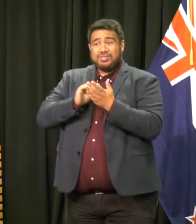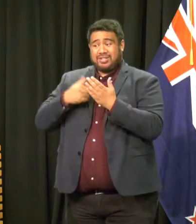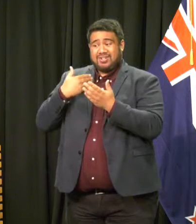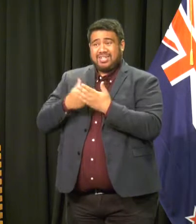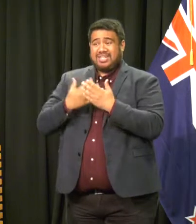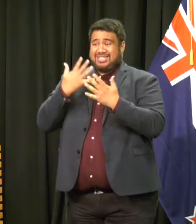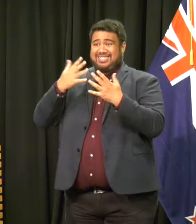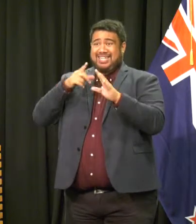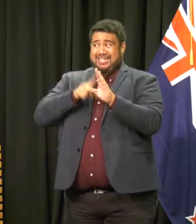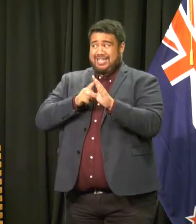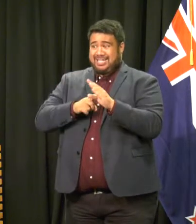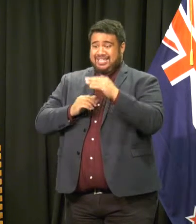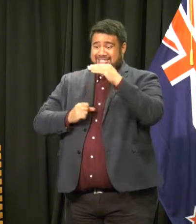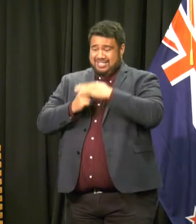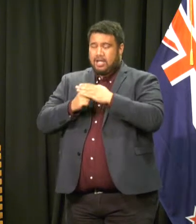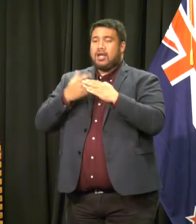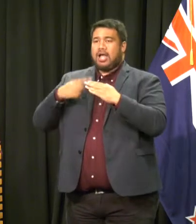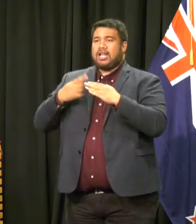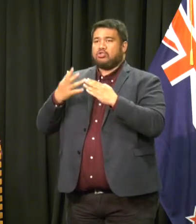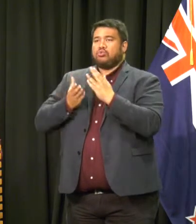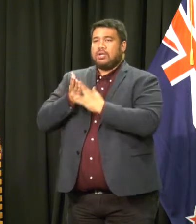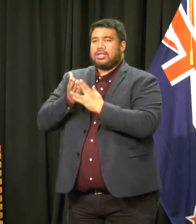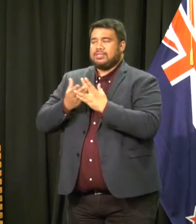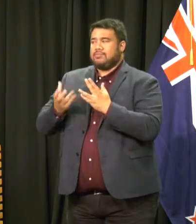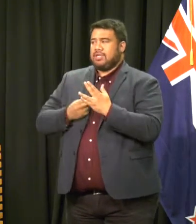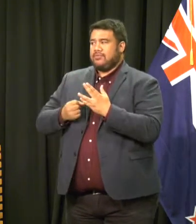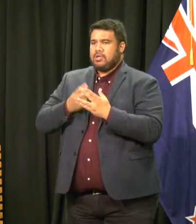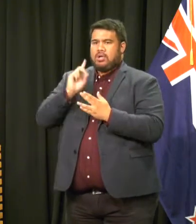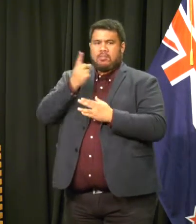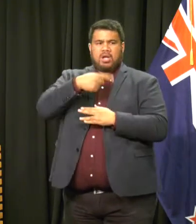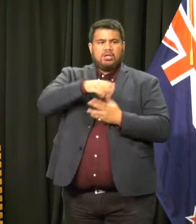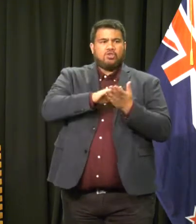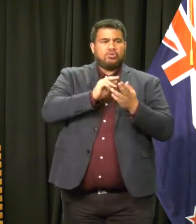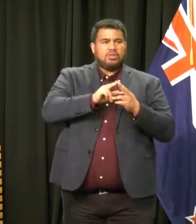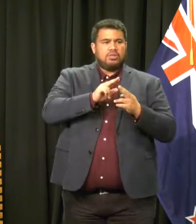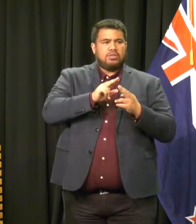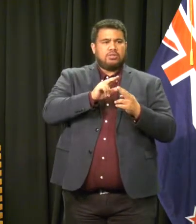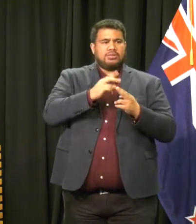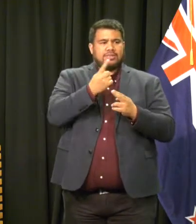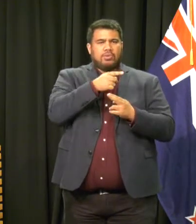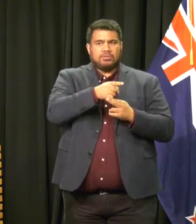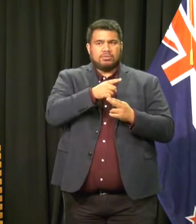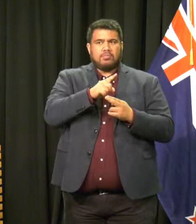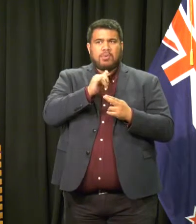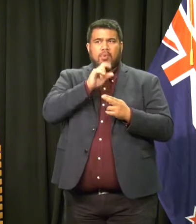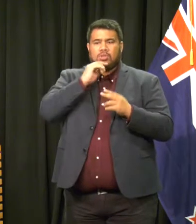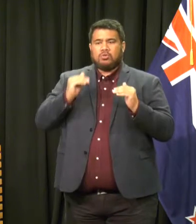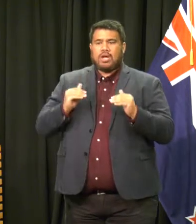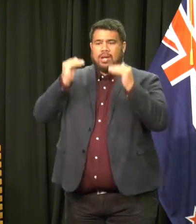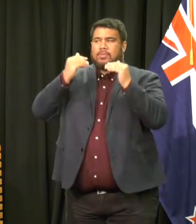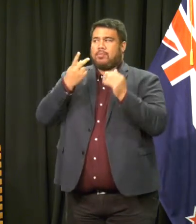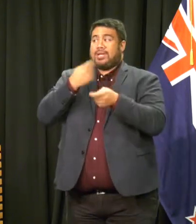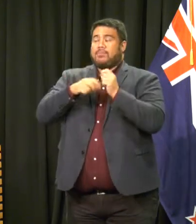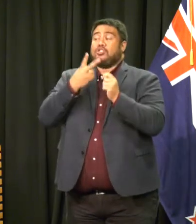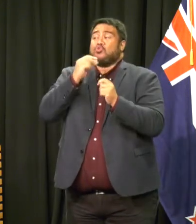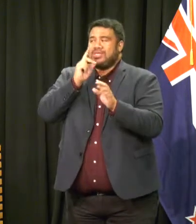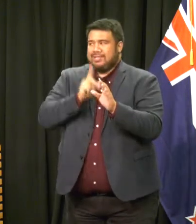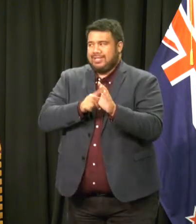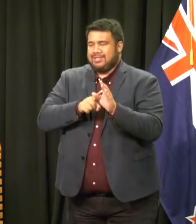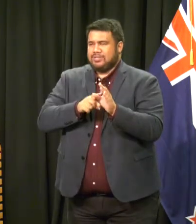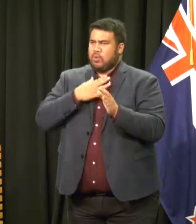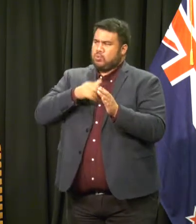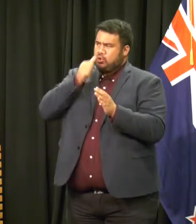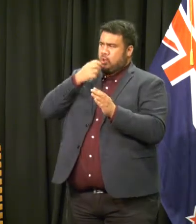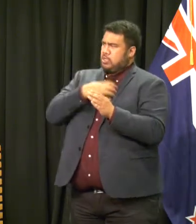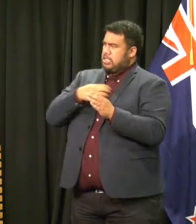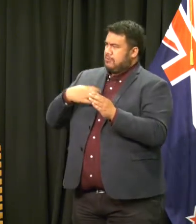up to closer to something like 20. And he said that the Labour Party was in the process of considering that. Could you just give us an update as to where the government is with that